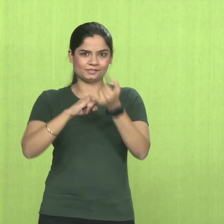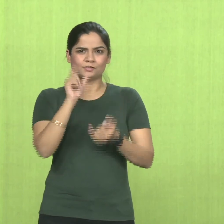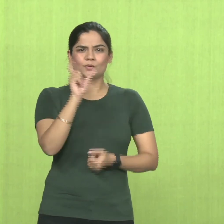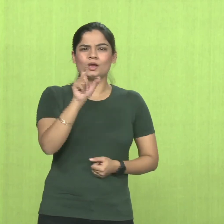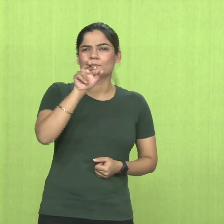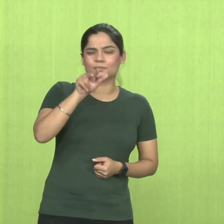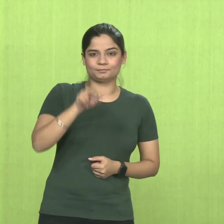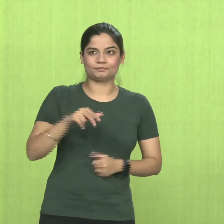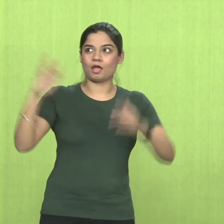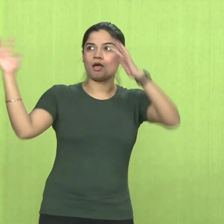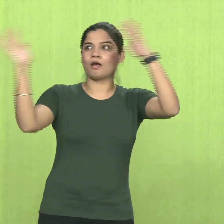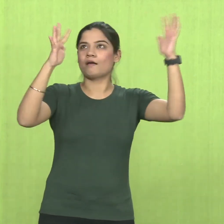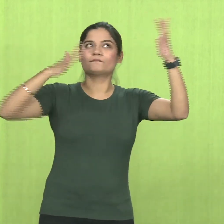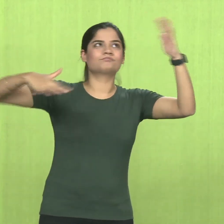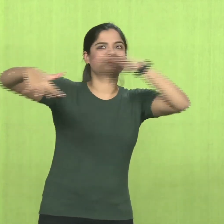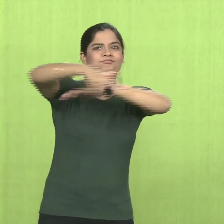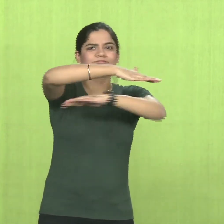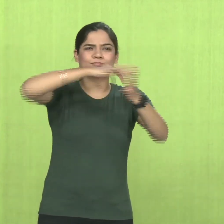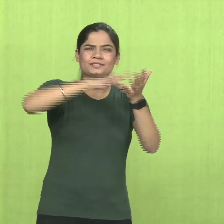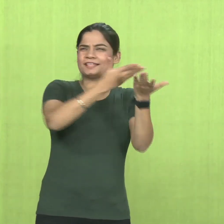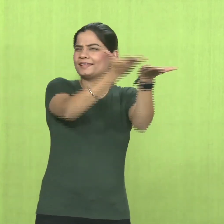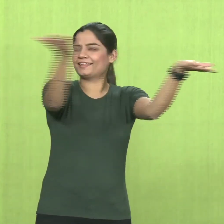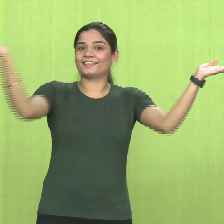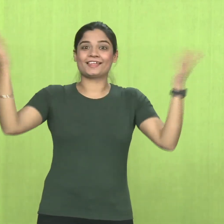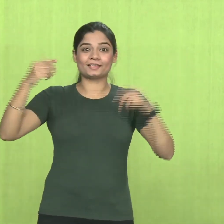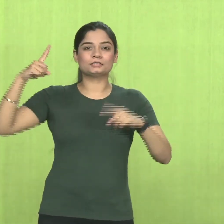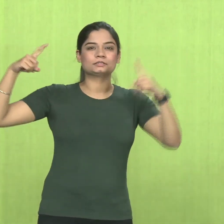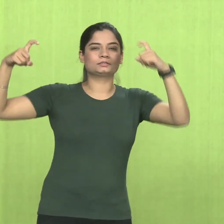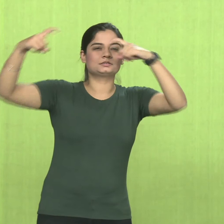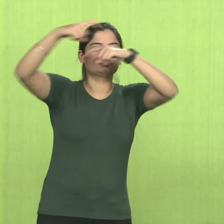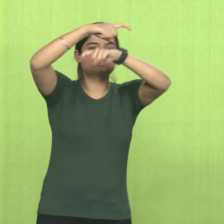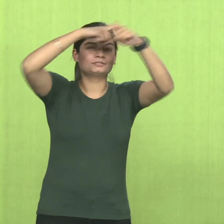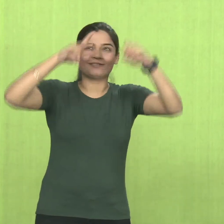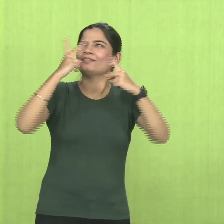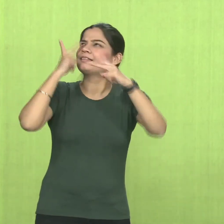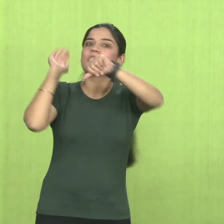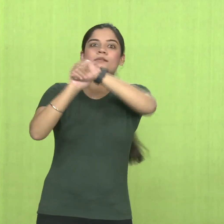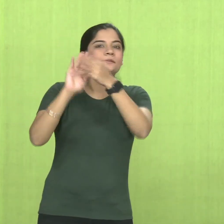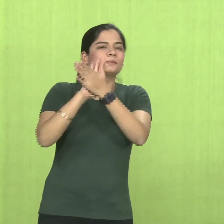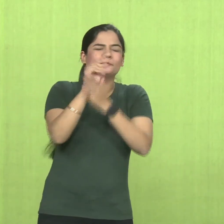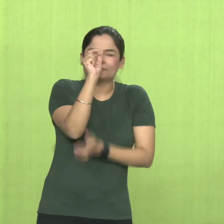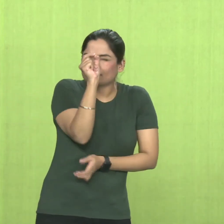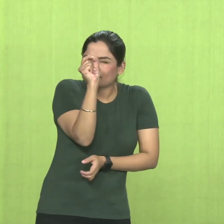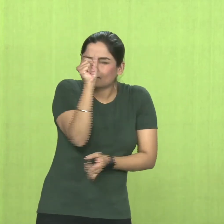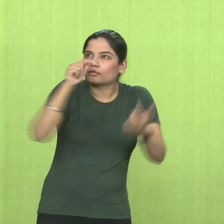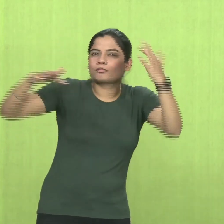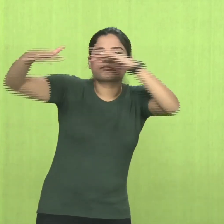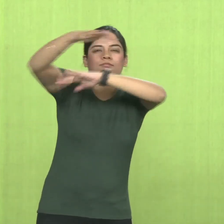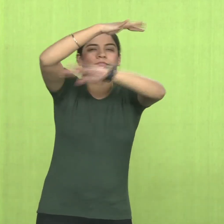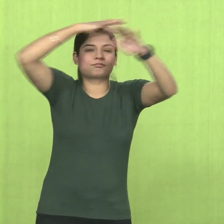This means that the organisms that are present in the atmosphere, be it the bacteria, etc., they are so micro that we can't see